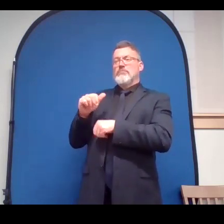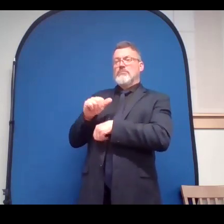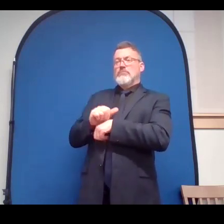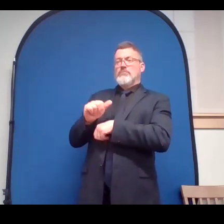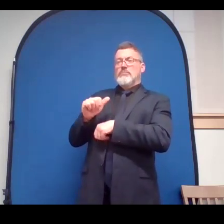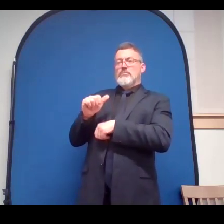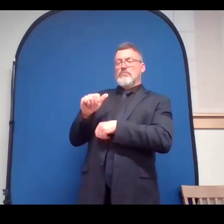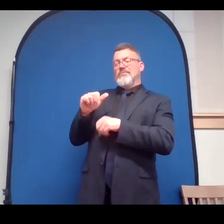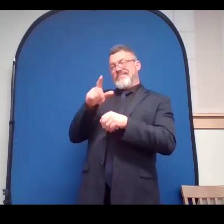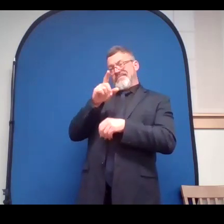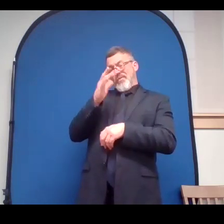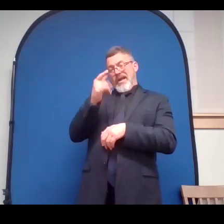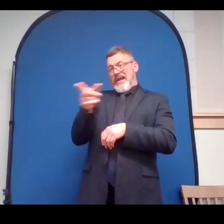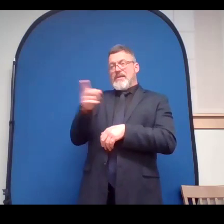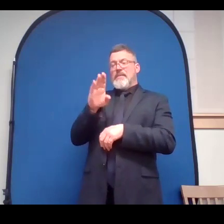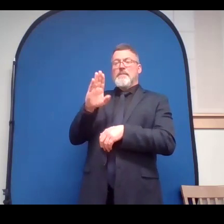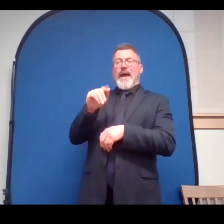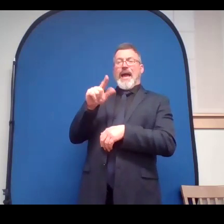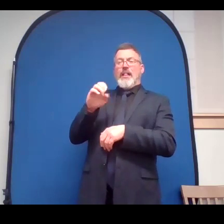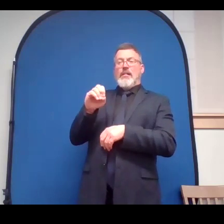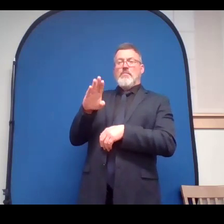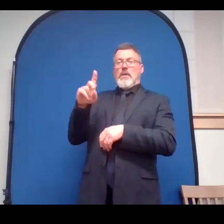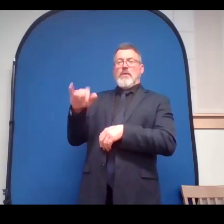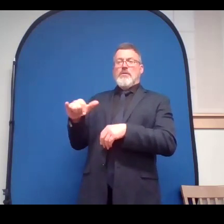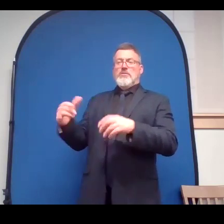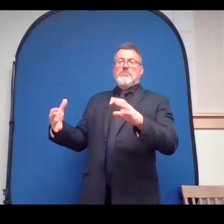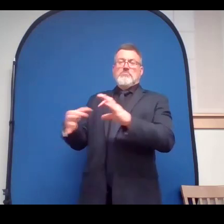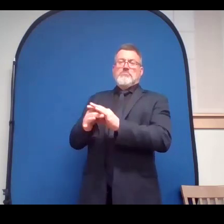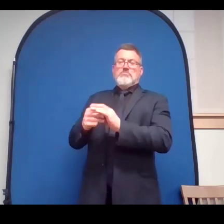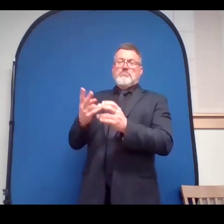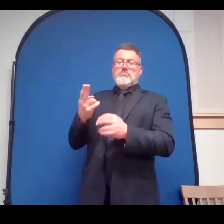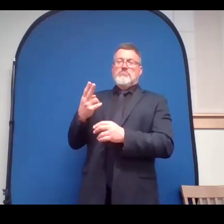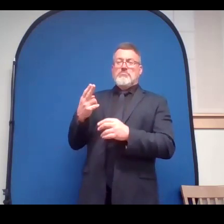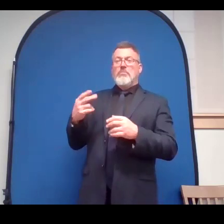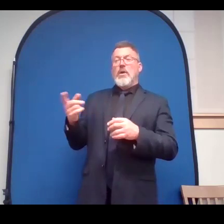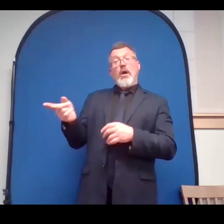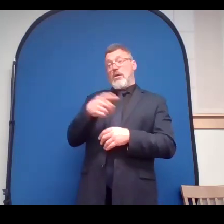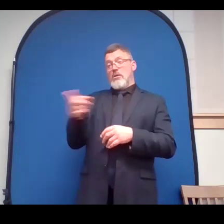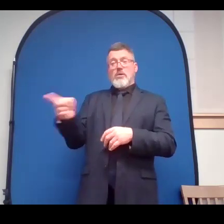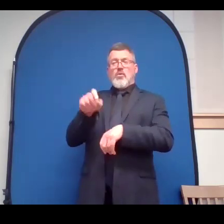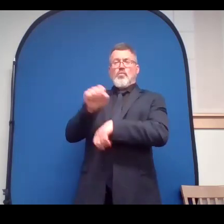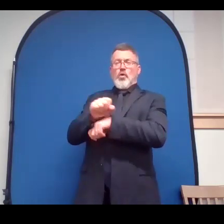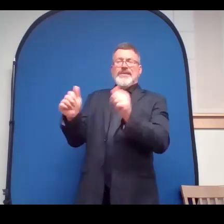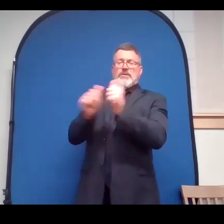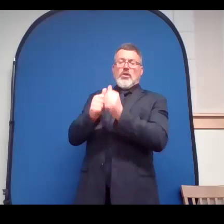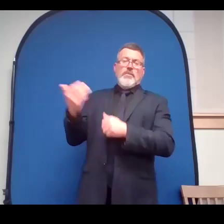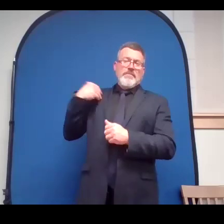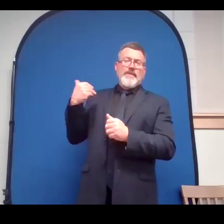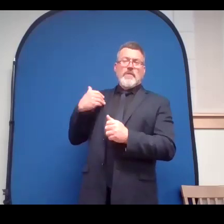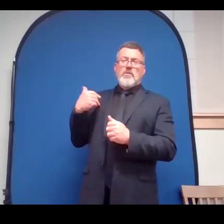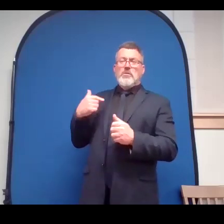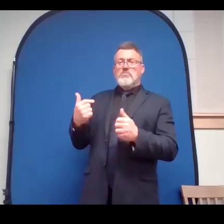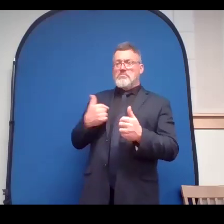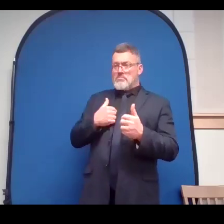They would do everything. They would, worked, where I think believe they worked at that time at the same job together, and that he was looking out for